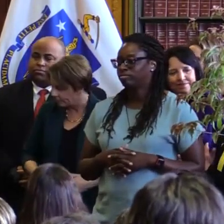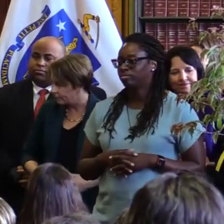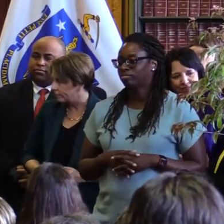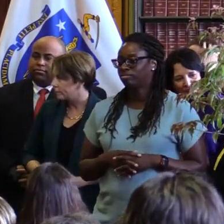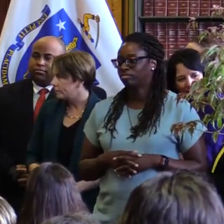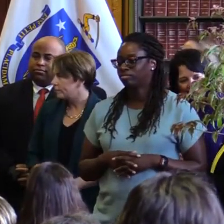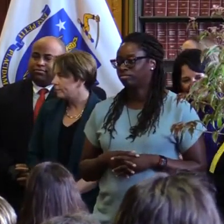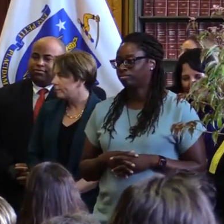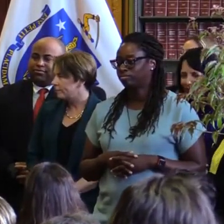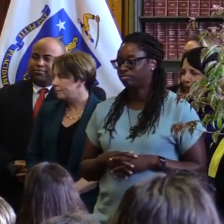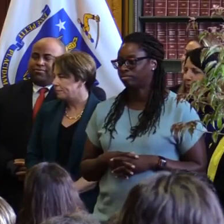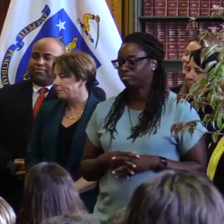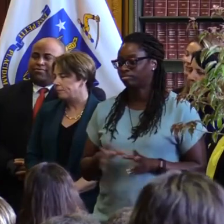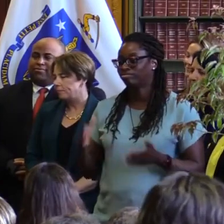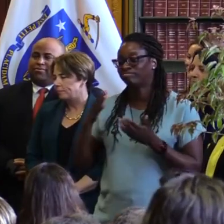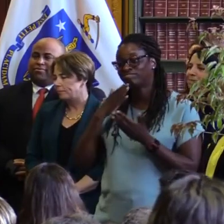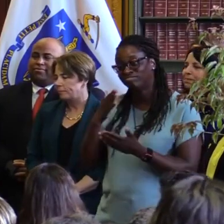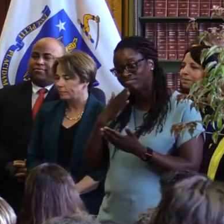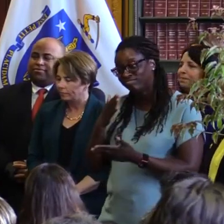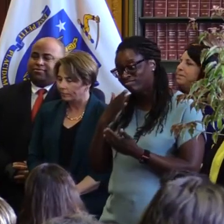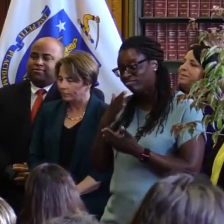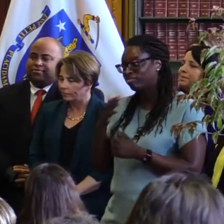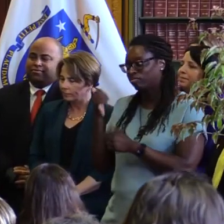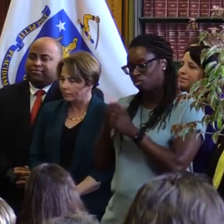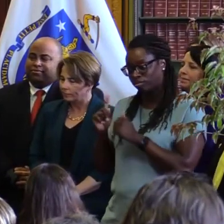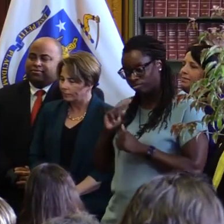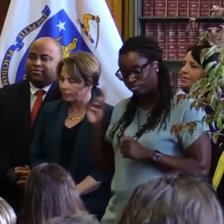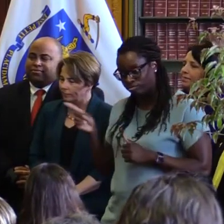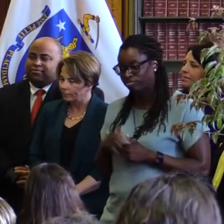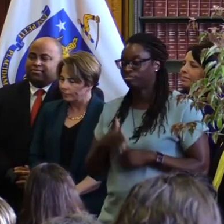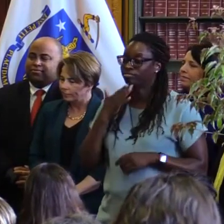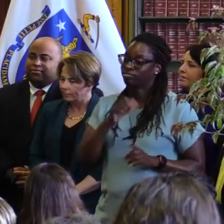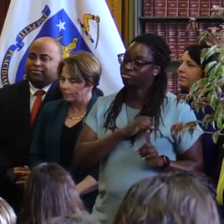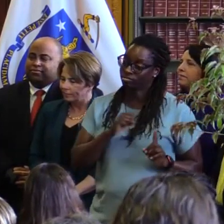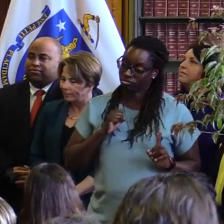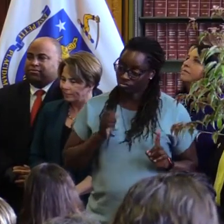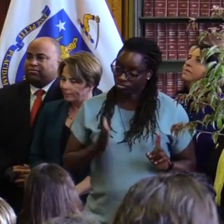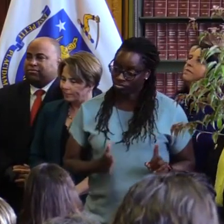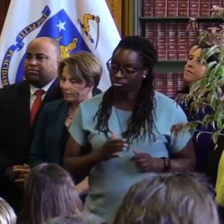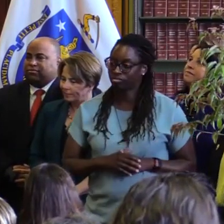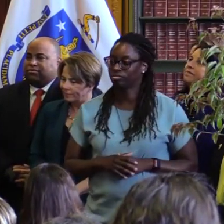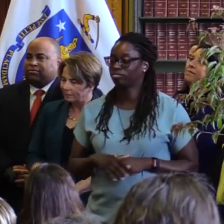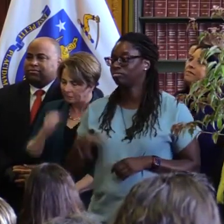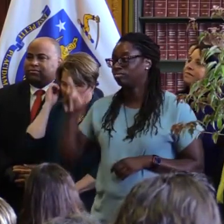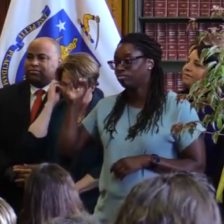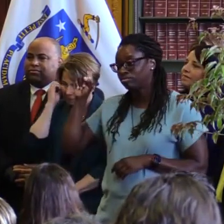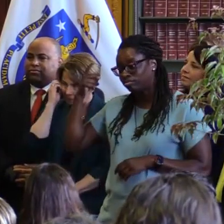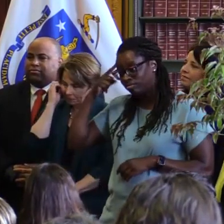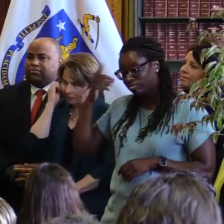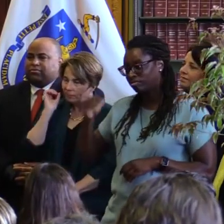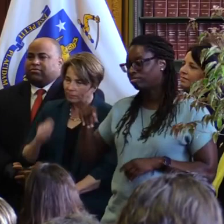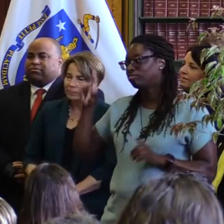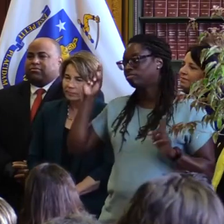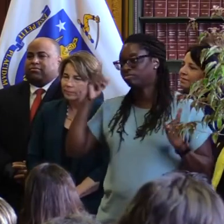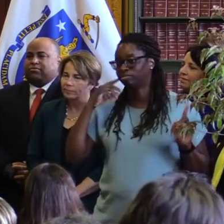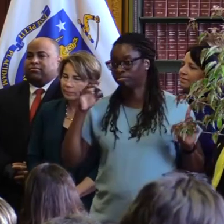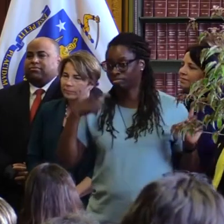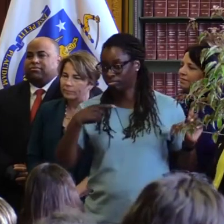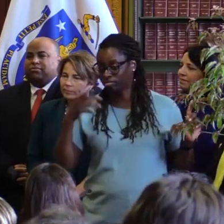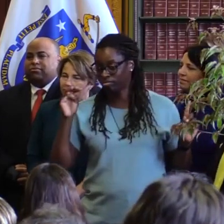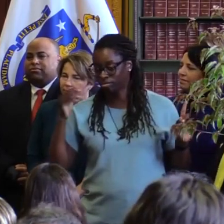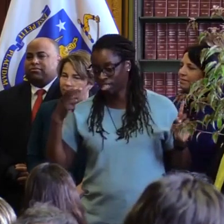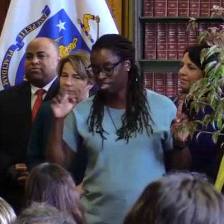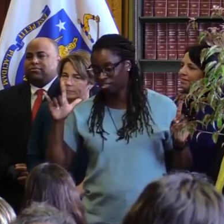Good afternoon, everyone. Thank you, Senator. Thank you, Governor Healey, Lieutenant Governor Driscoll, everyone from all of our administration